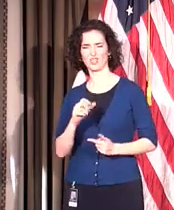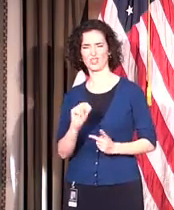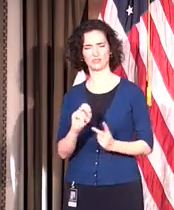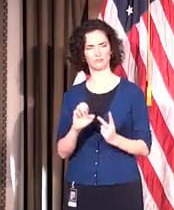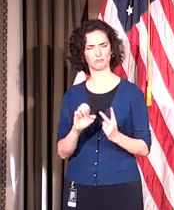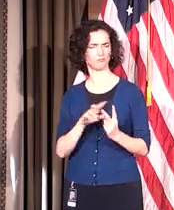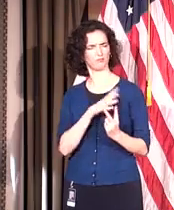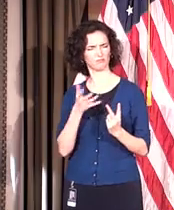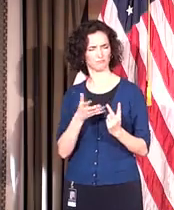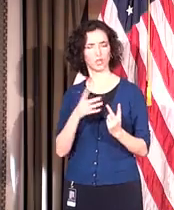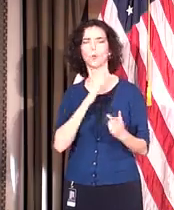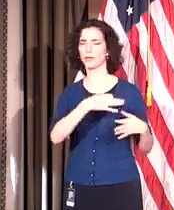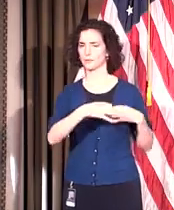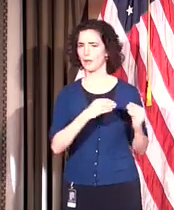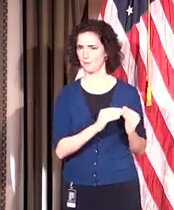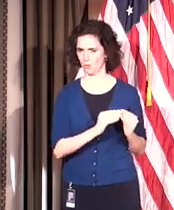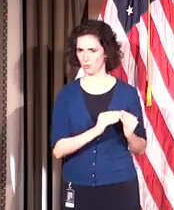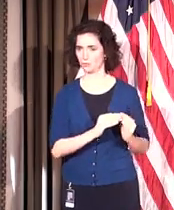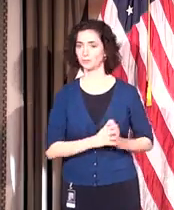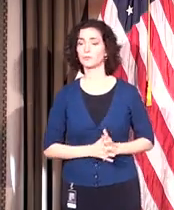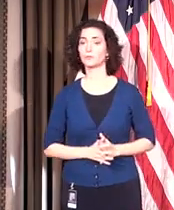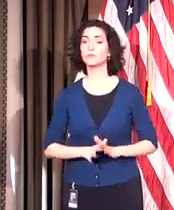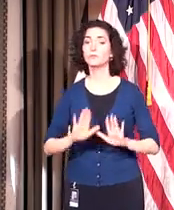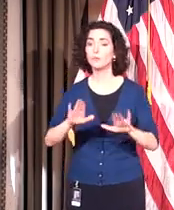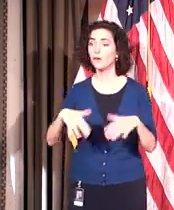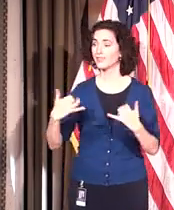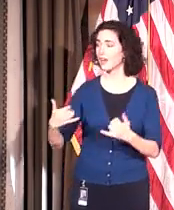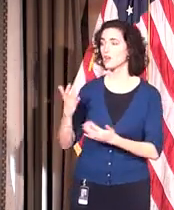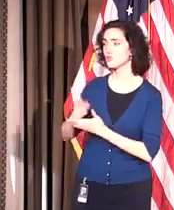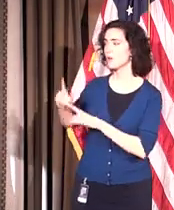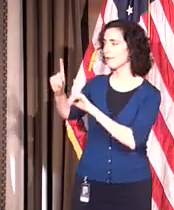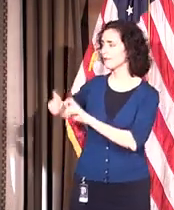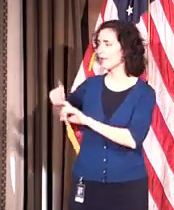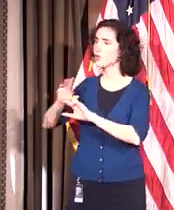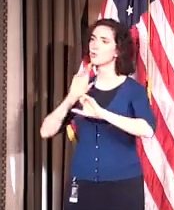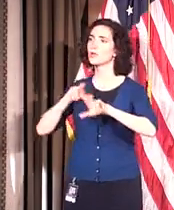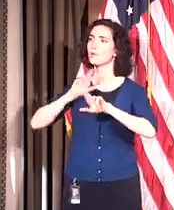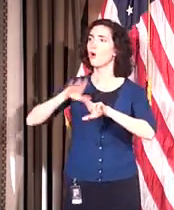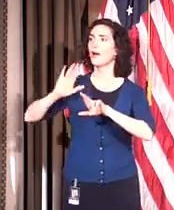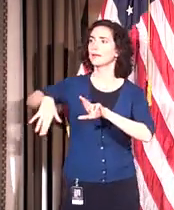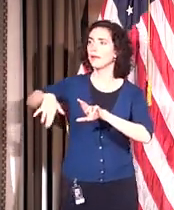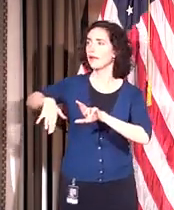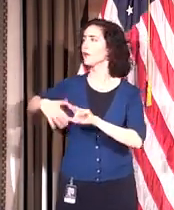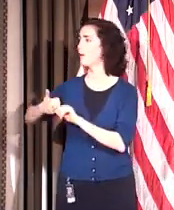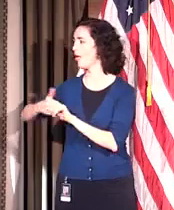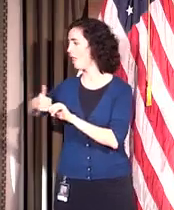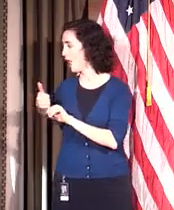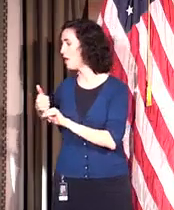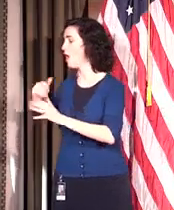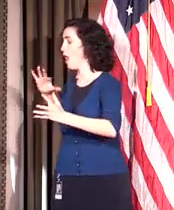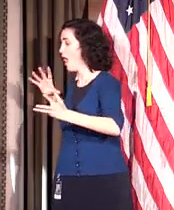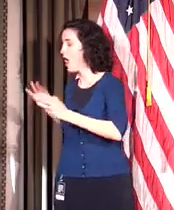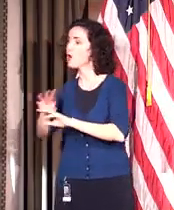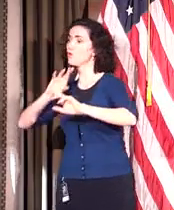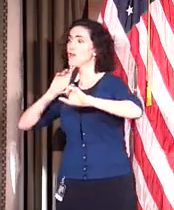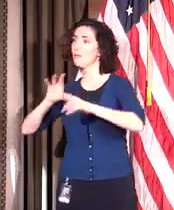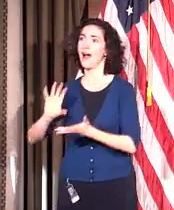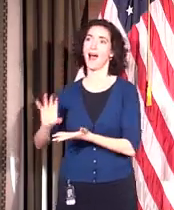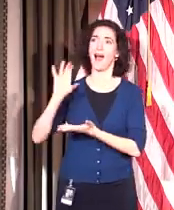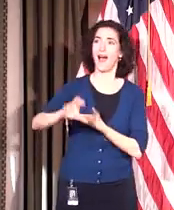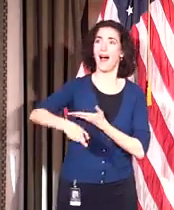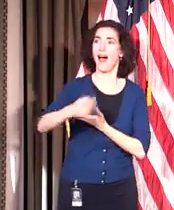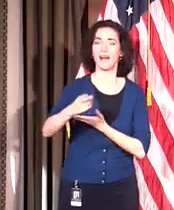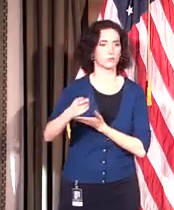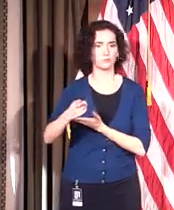Now, we don't really have a backlog to talk about as influencing that number and making it